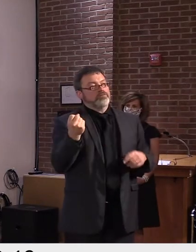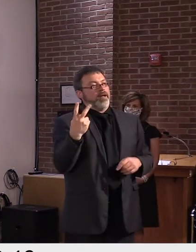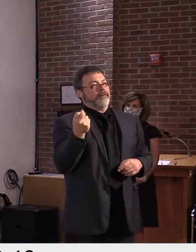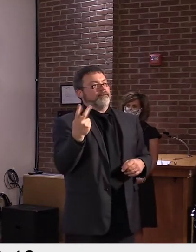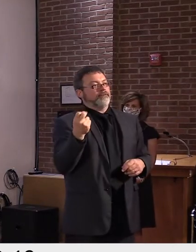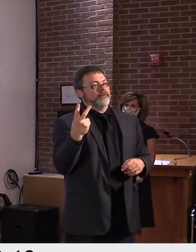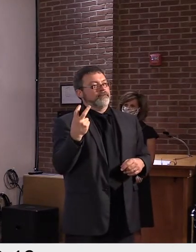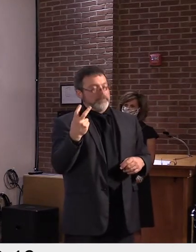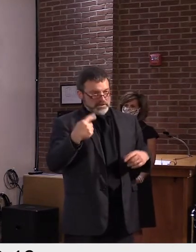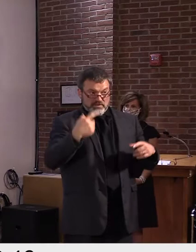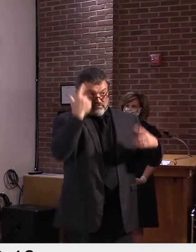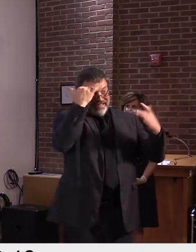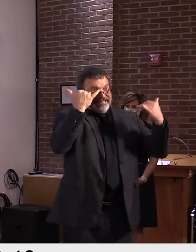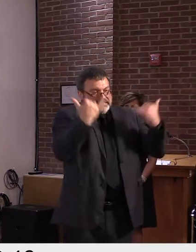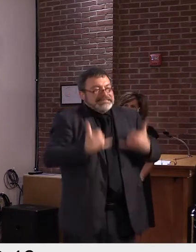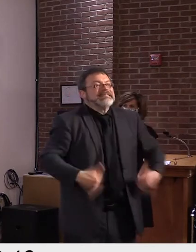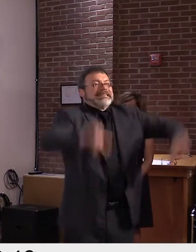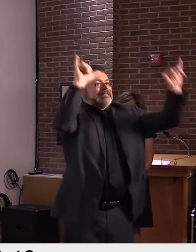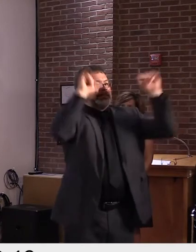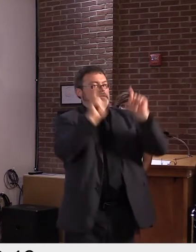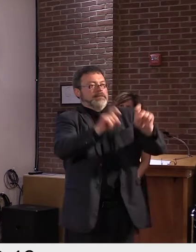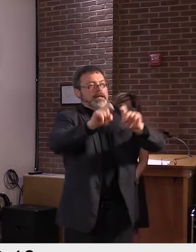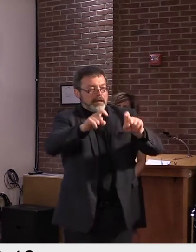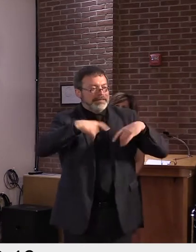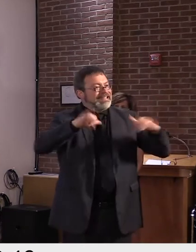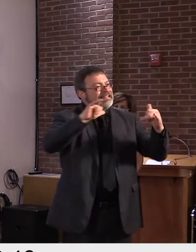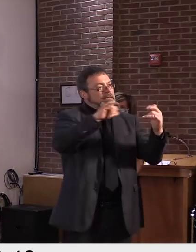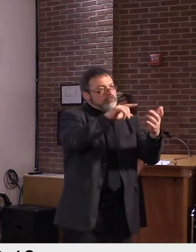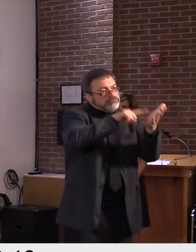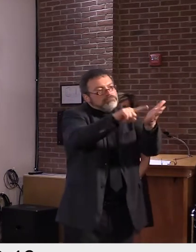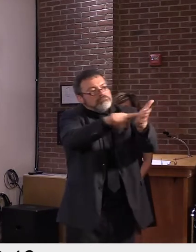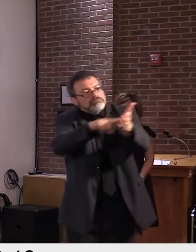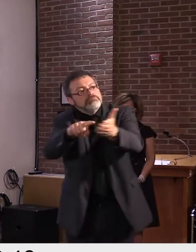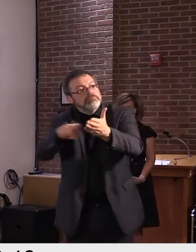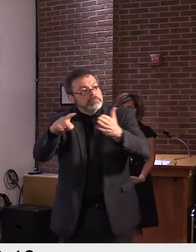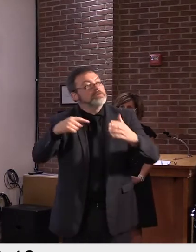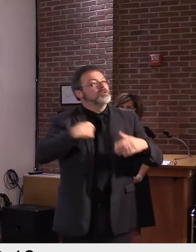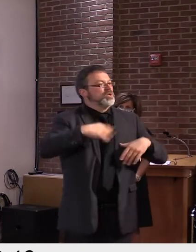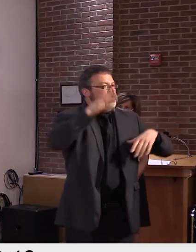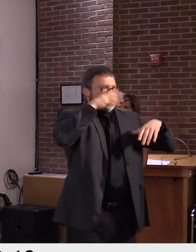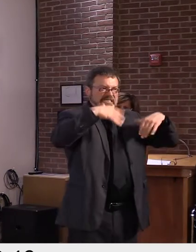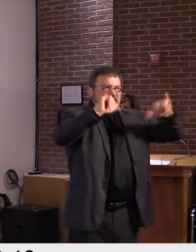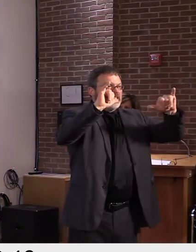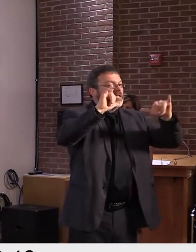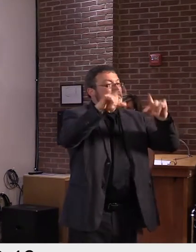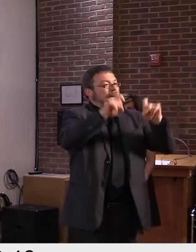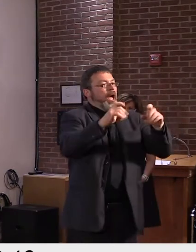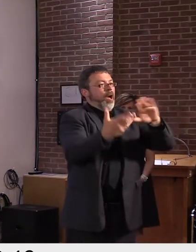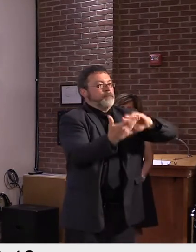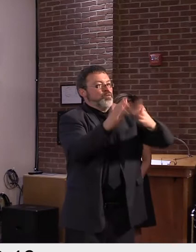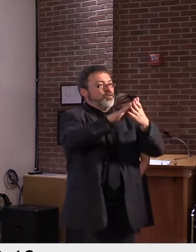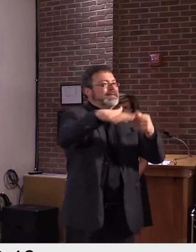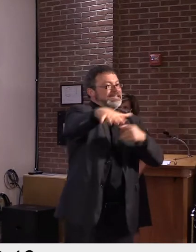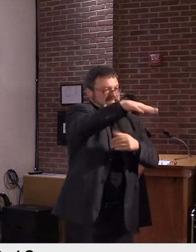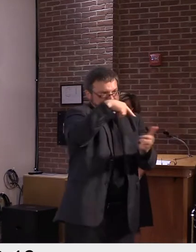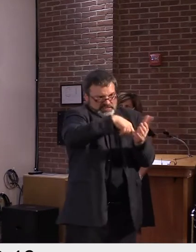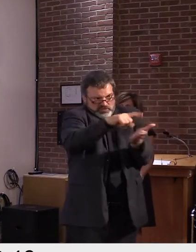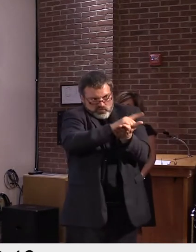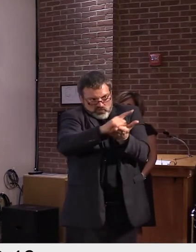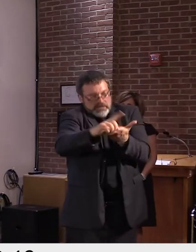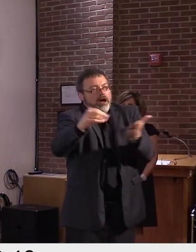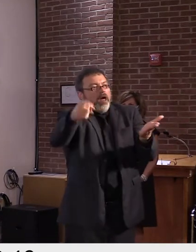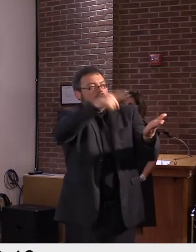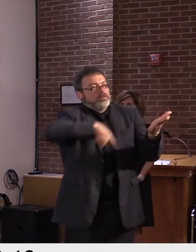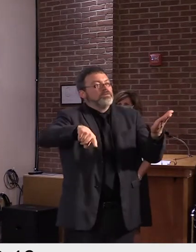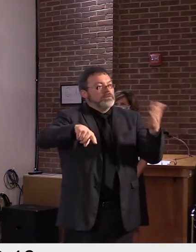will also be opportunities for testing in the community later this week, which will be announced. This investigation is